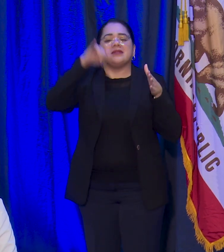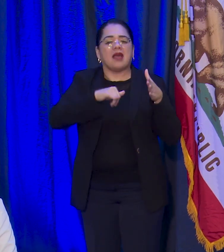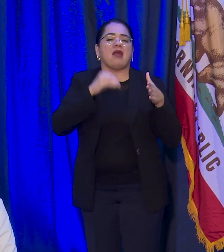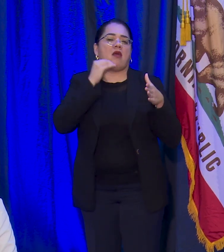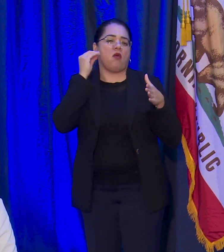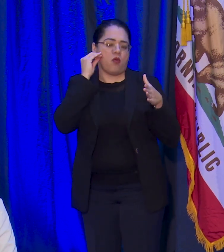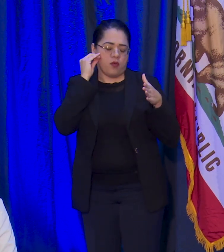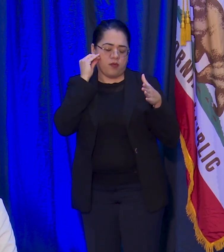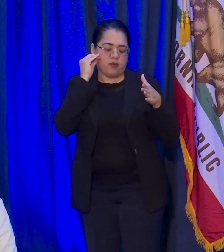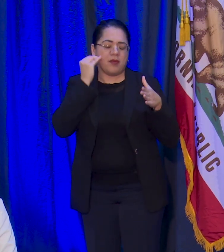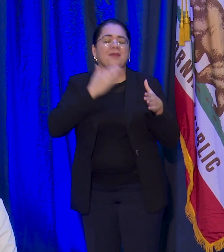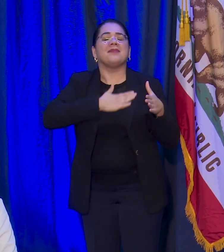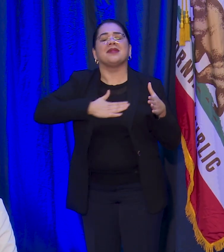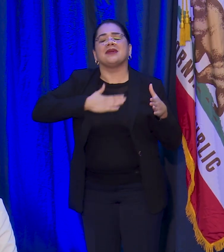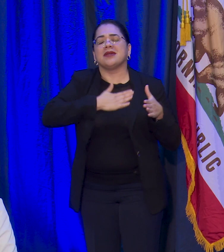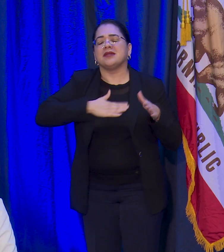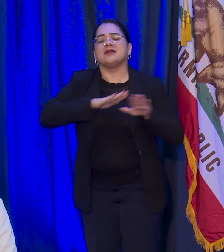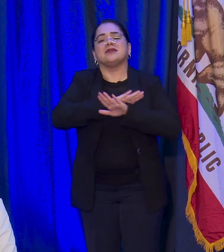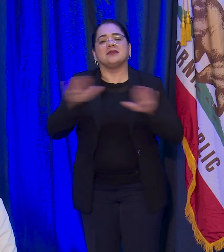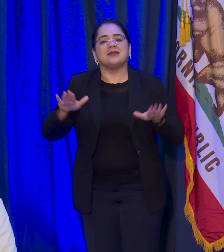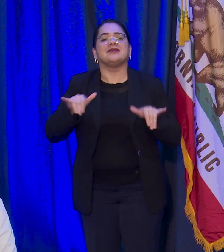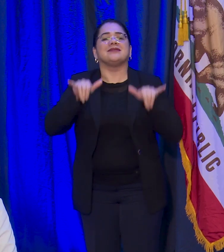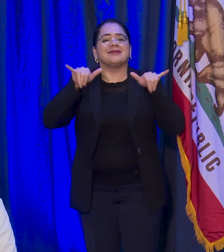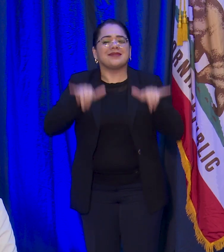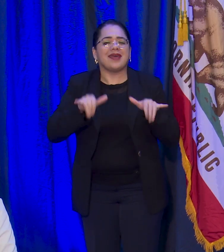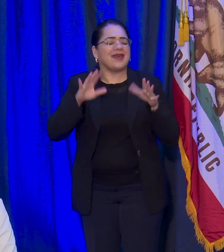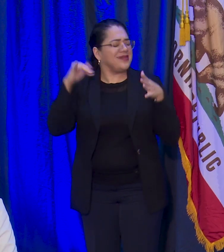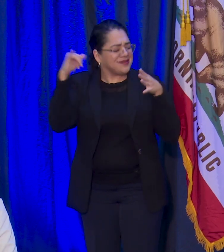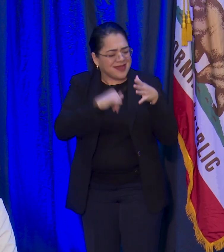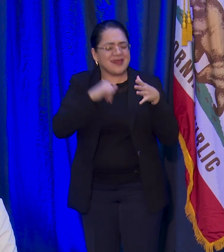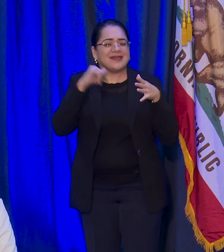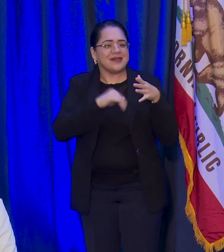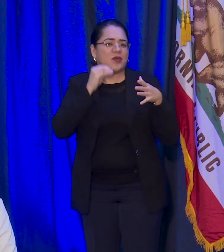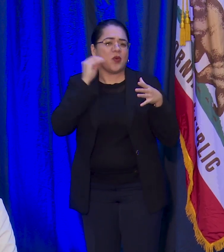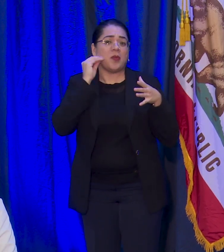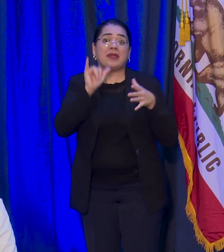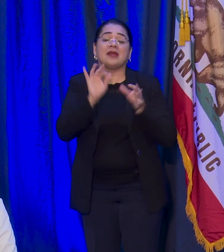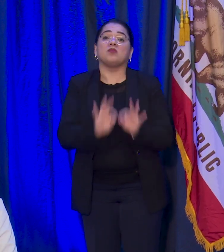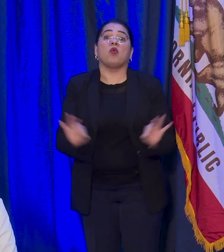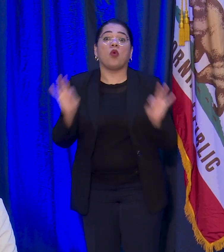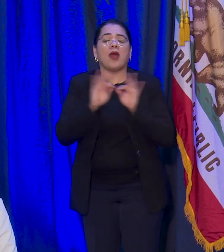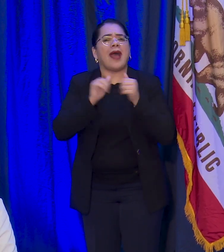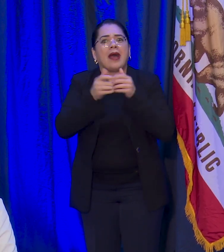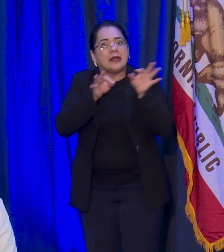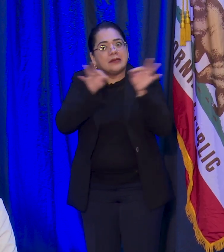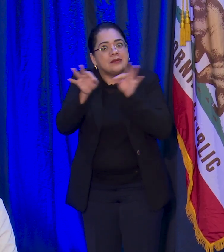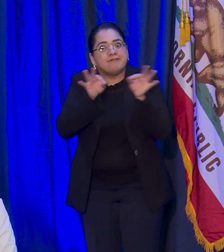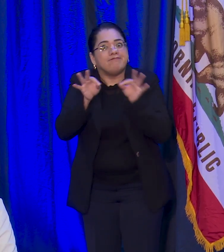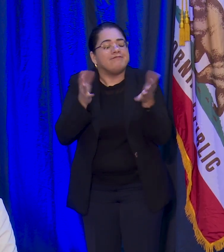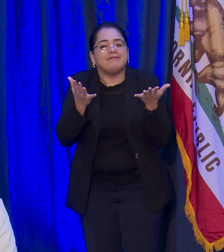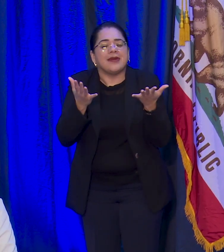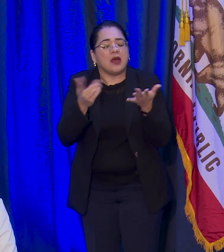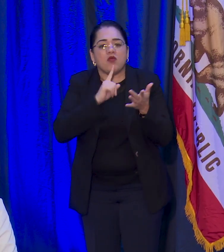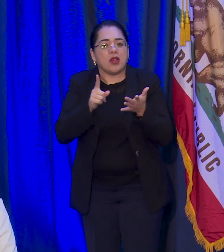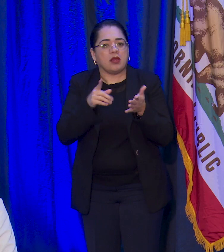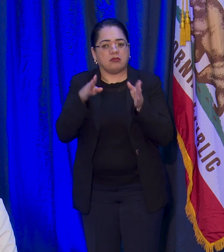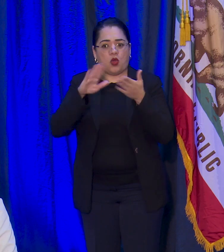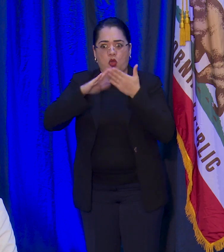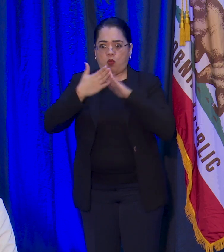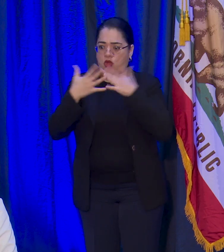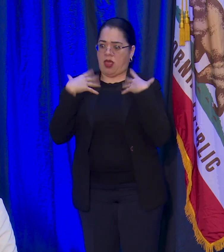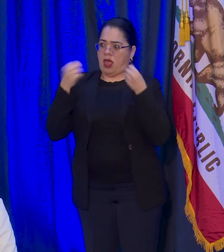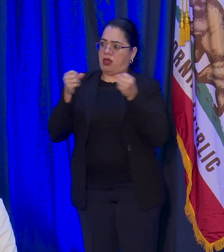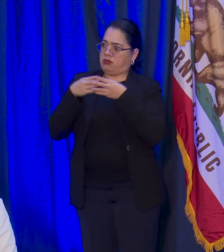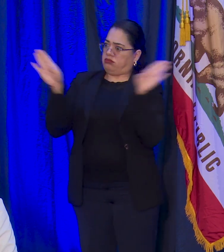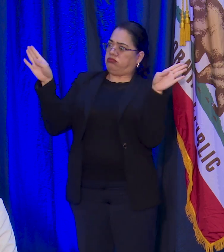home, please stay home. I can't express how important it is from a community health perspective that we